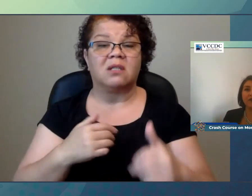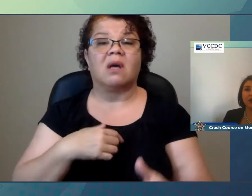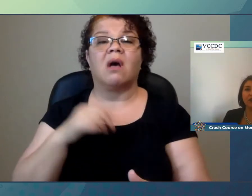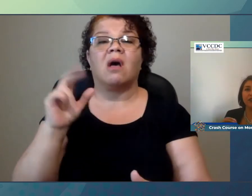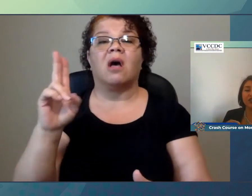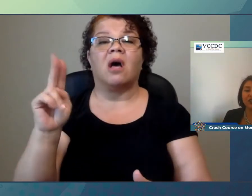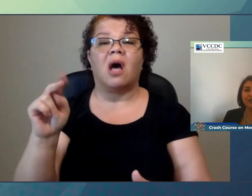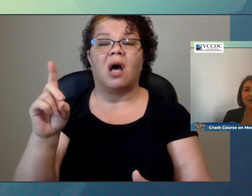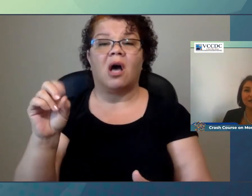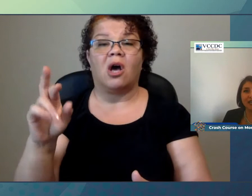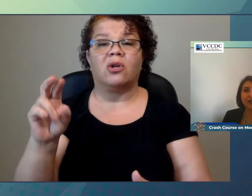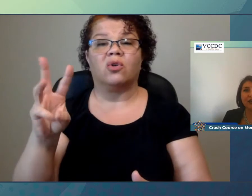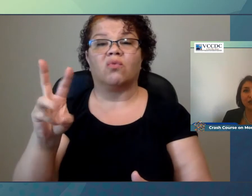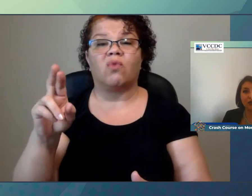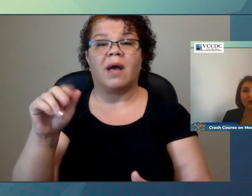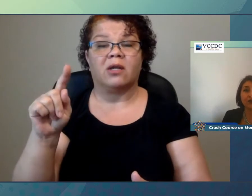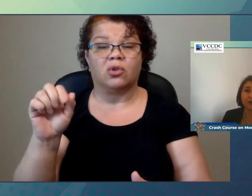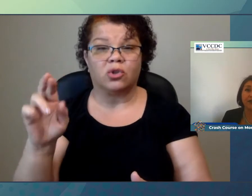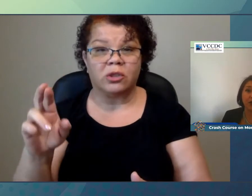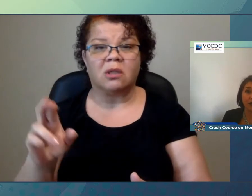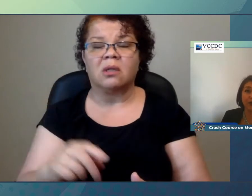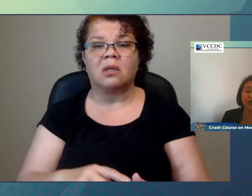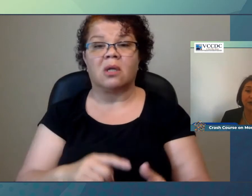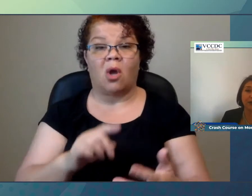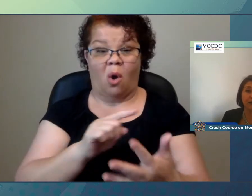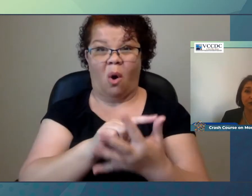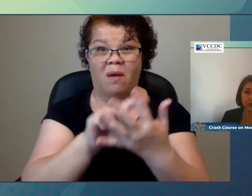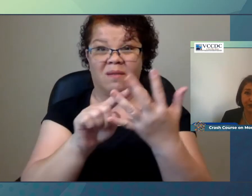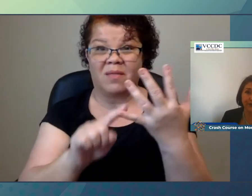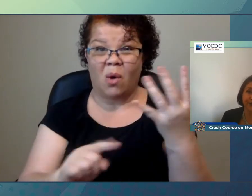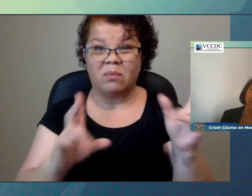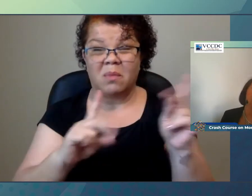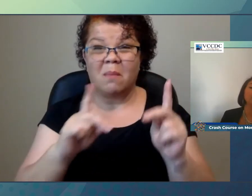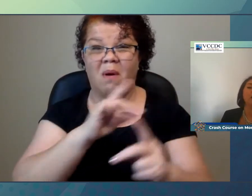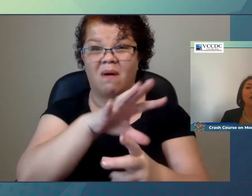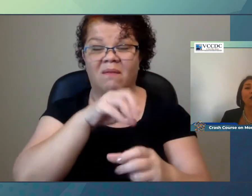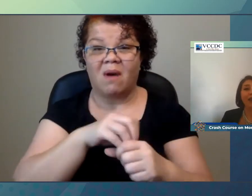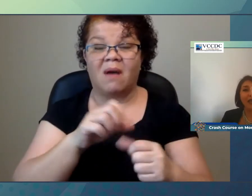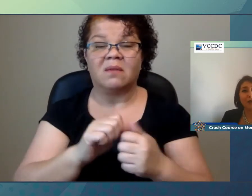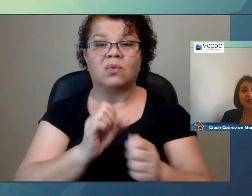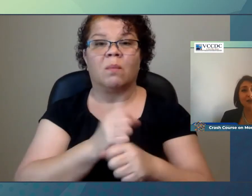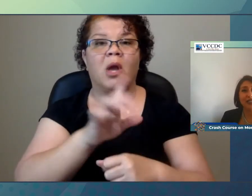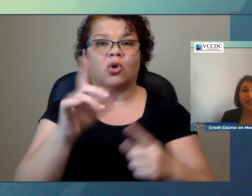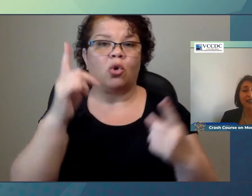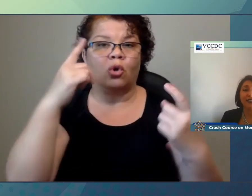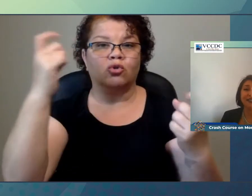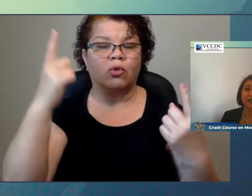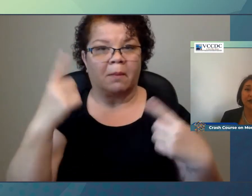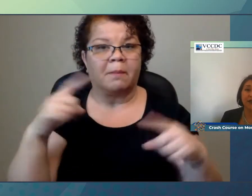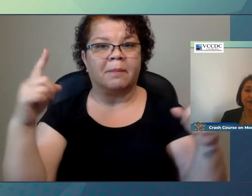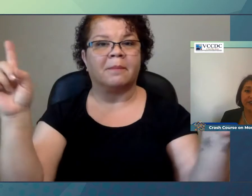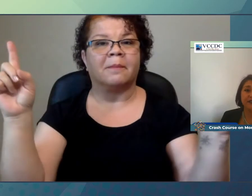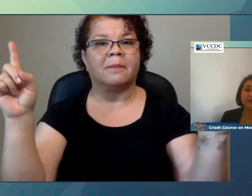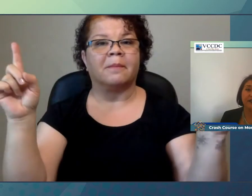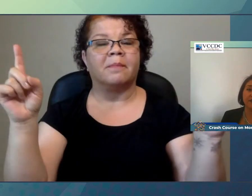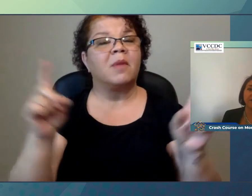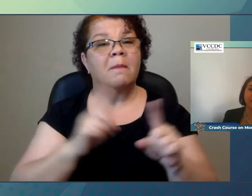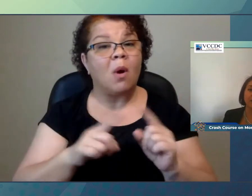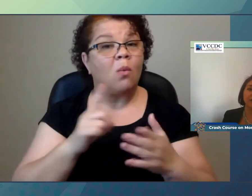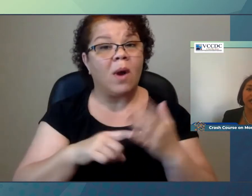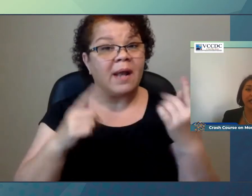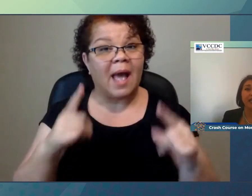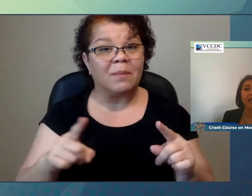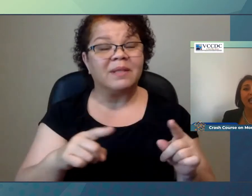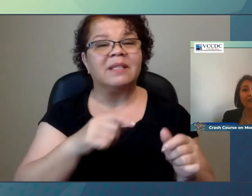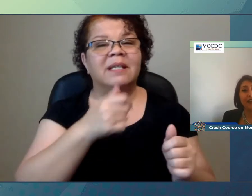people involved just to make your dream of homeownership come true. What happens with that is that there are fees that are